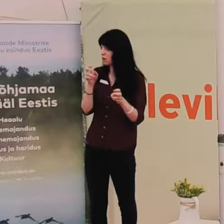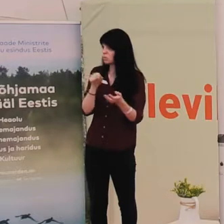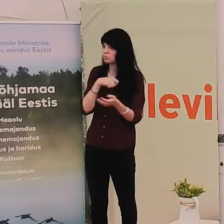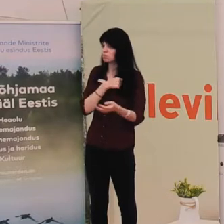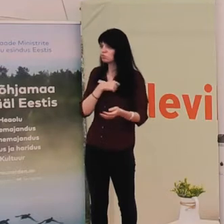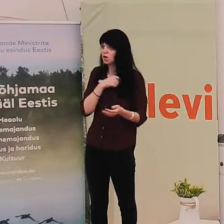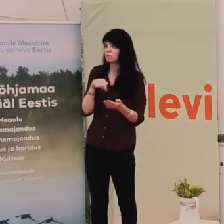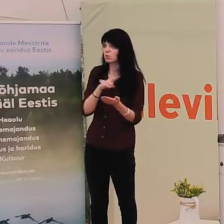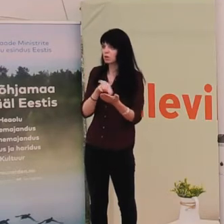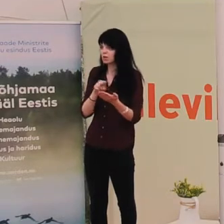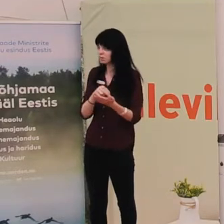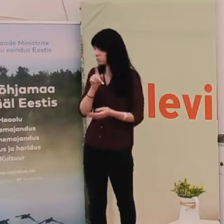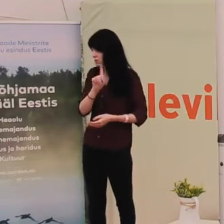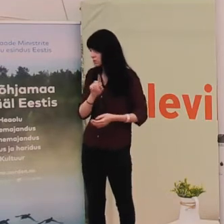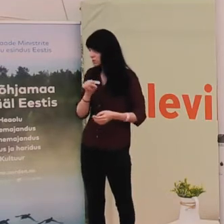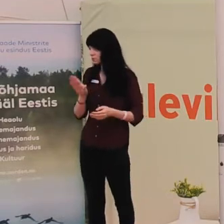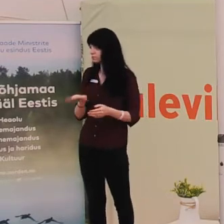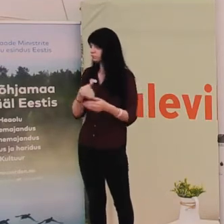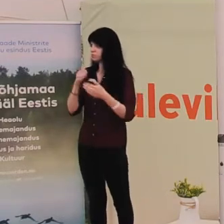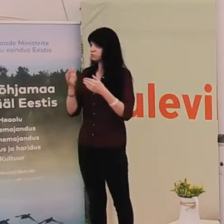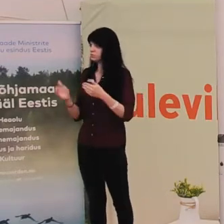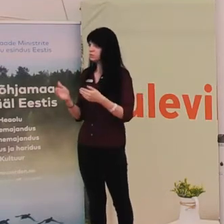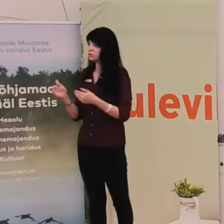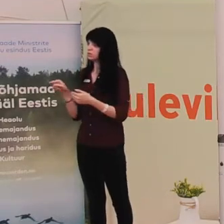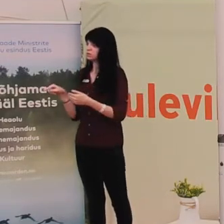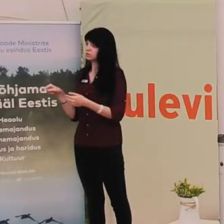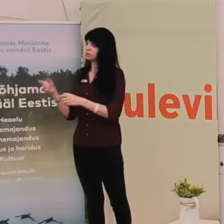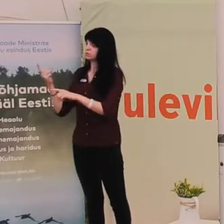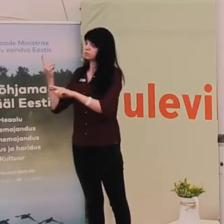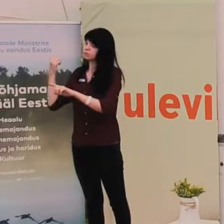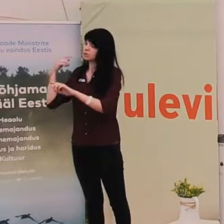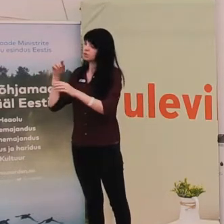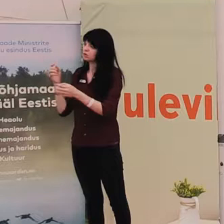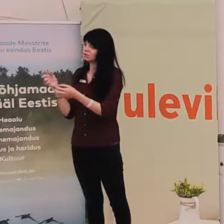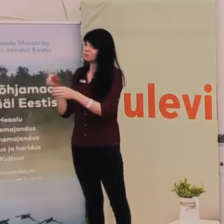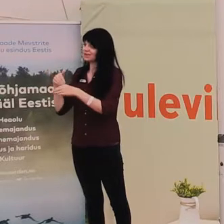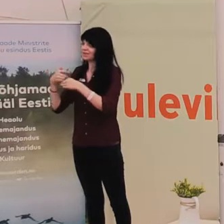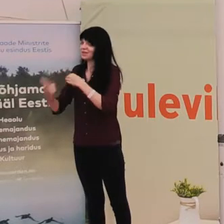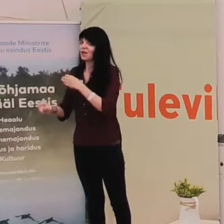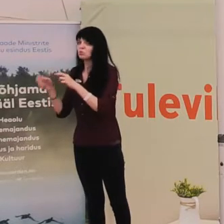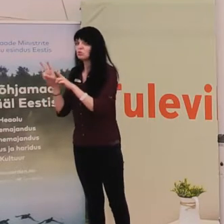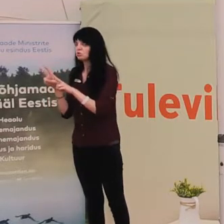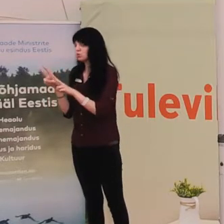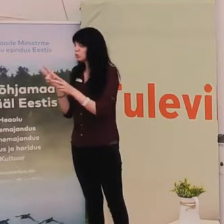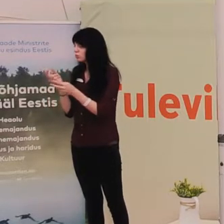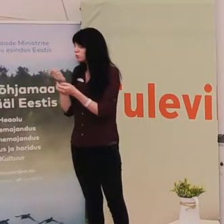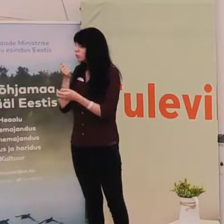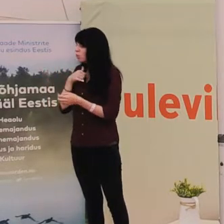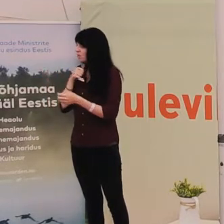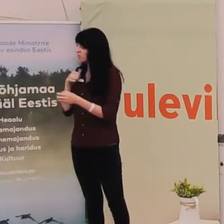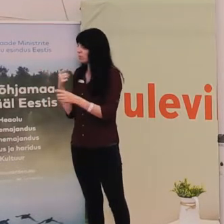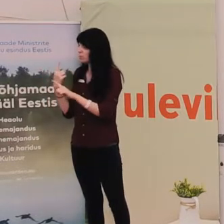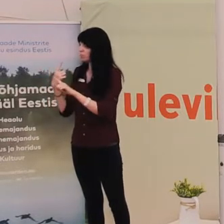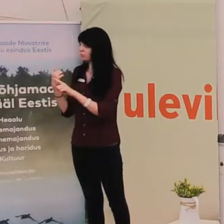what should we be worried about. And to end on a positive note, we will also try to solve this problem. Let's see how well we do.